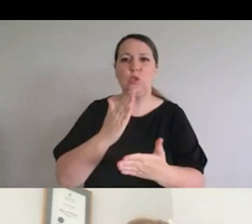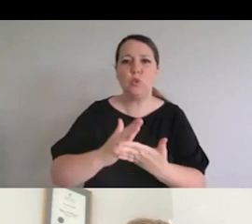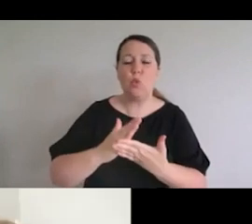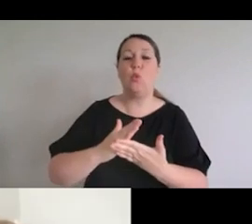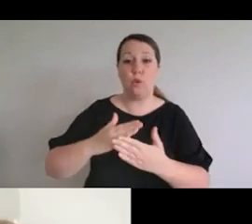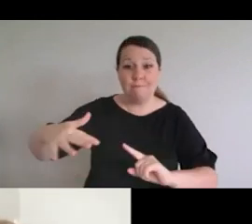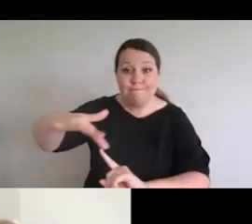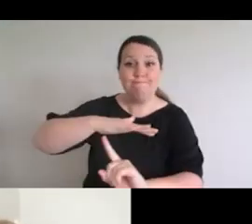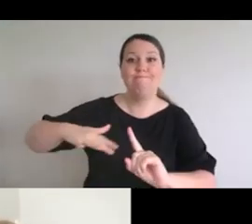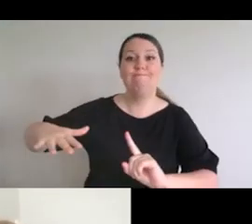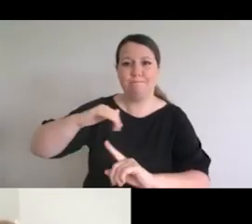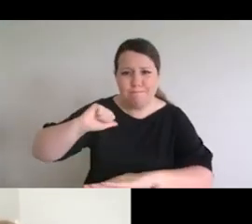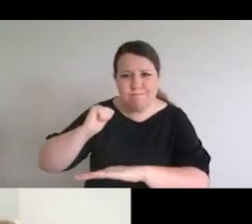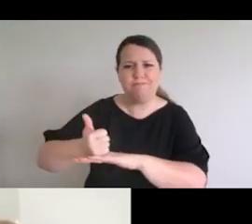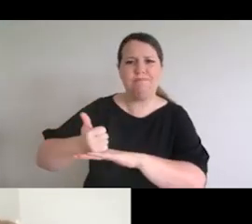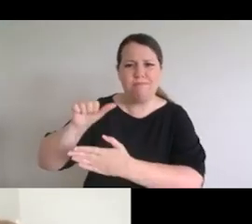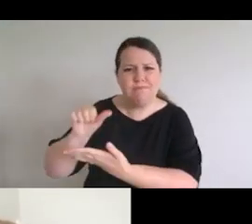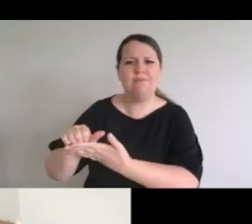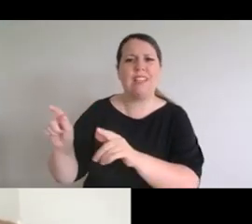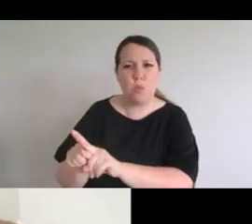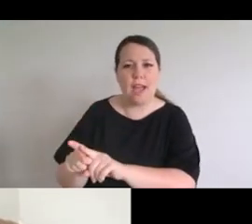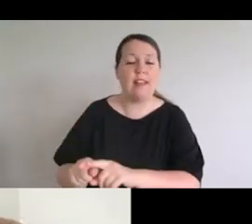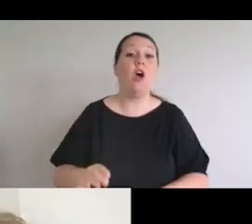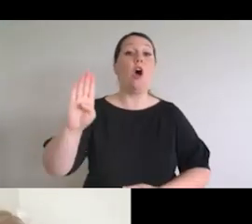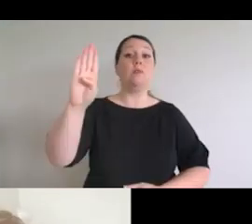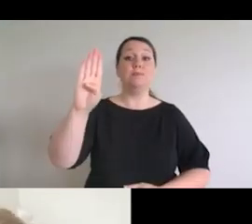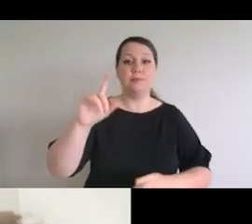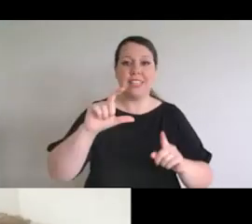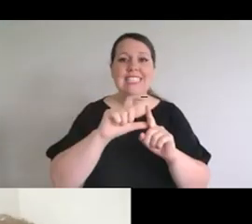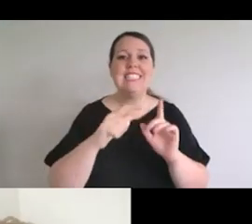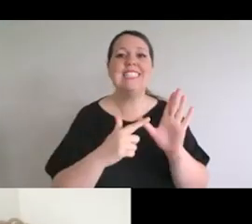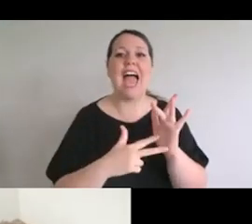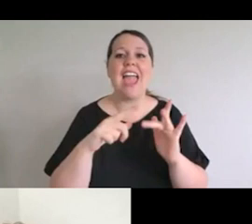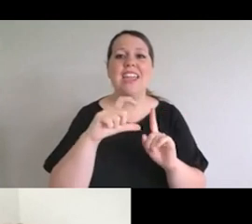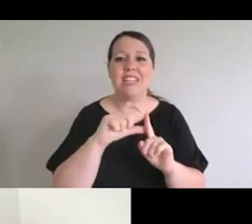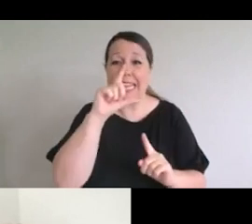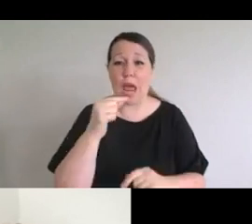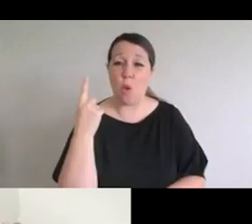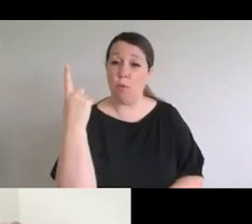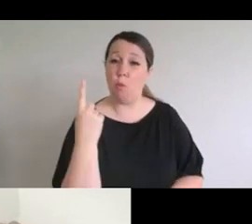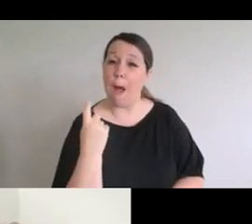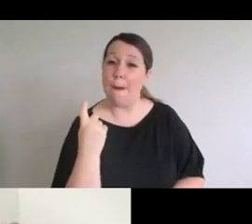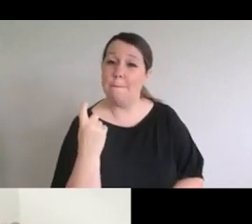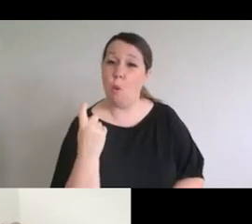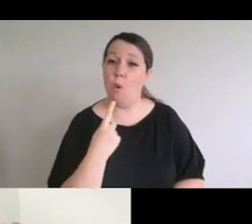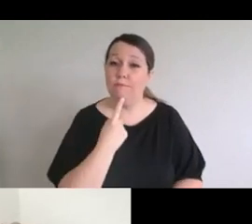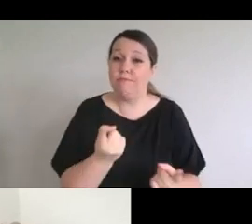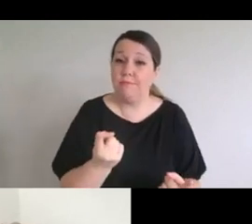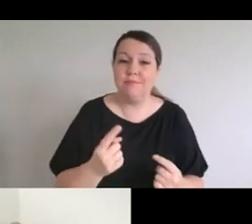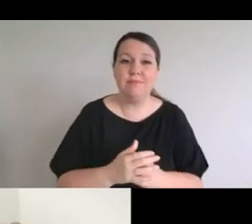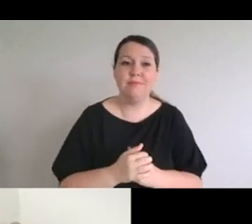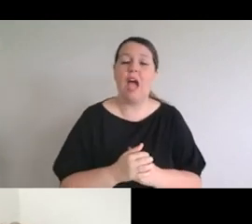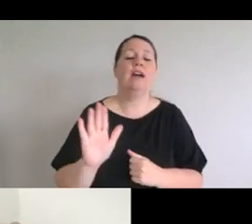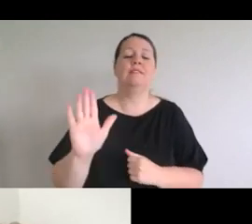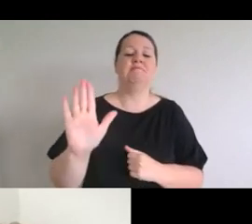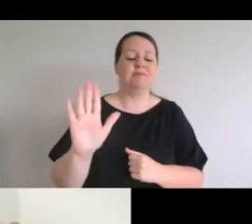It's David Nipovsky. Can I just mention one more thing? Of course you can, David. Actually, I lied. I'm going to mention two.